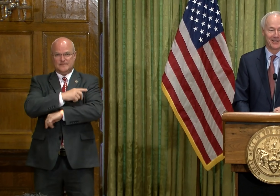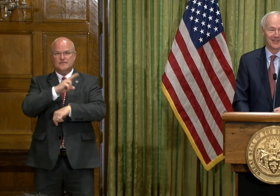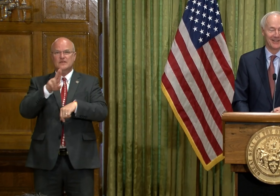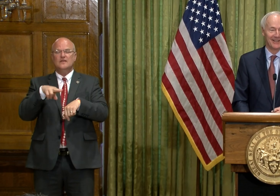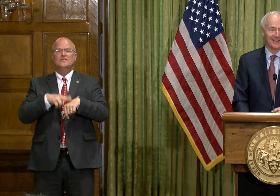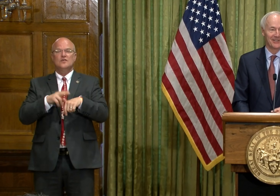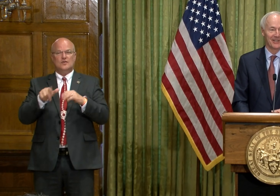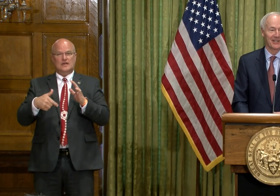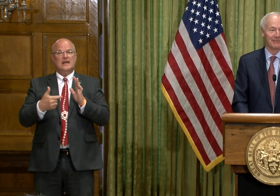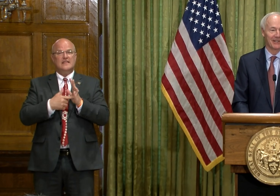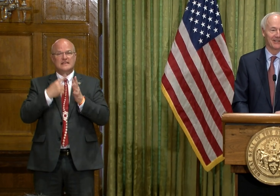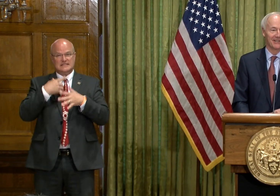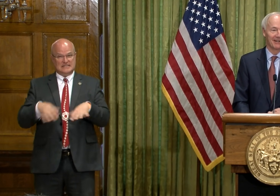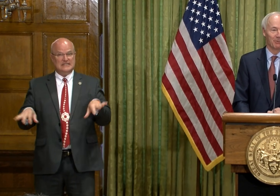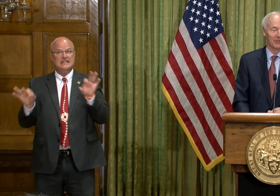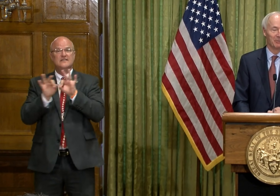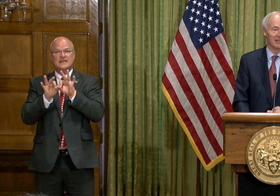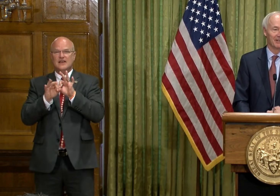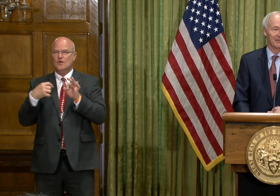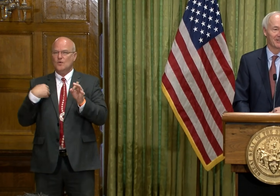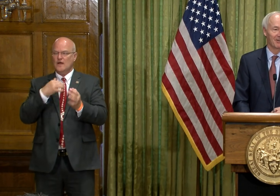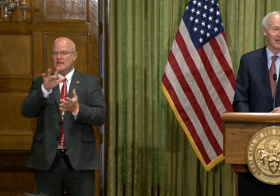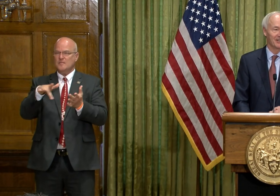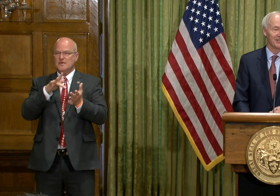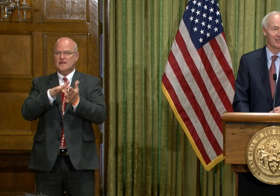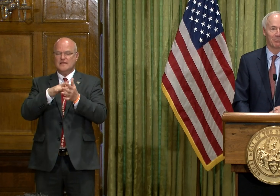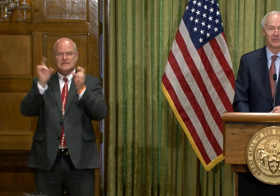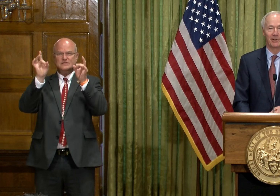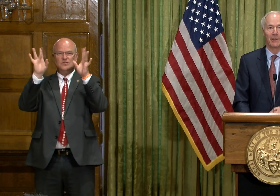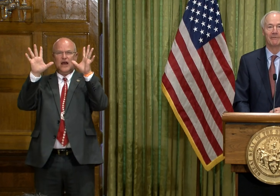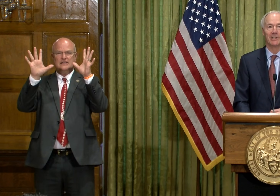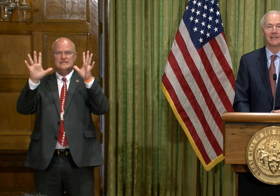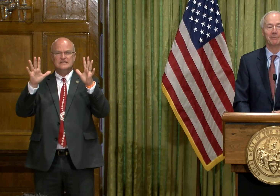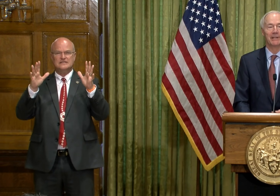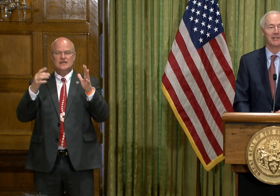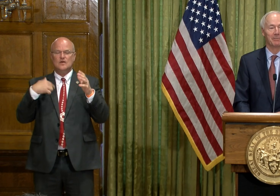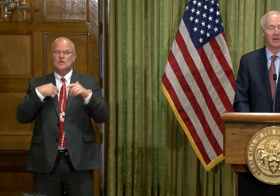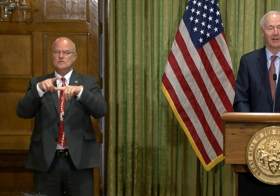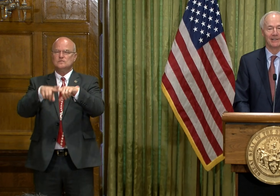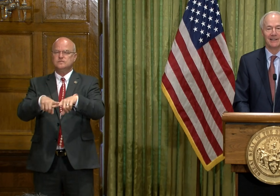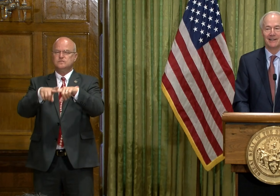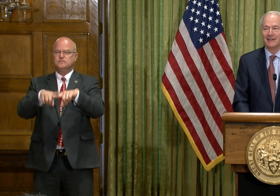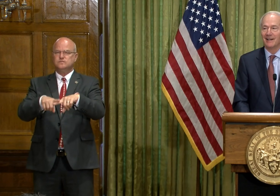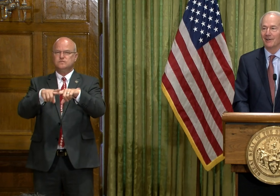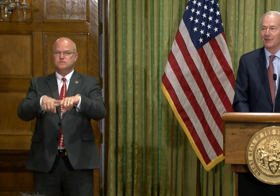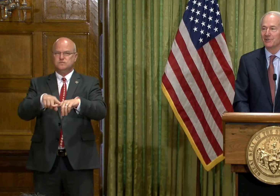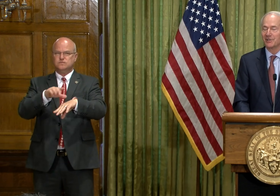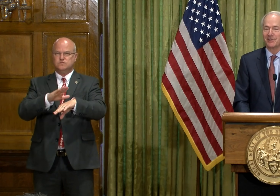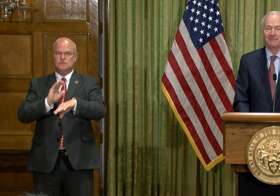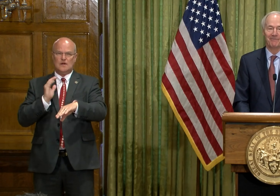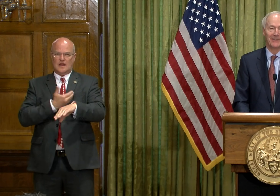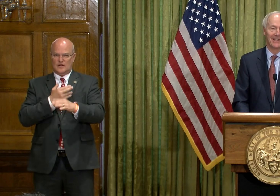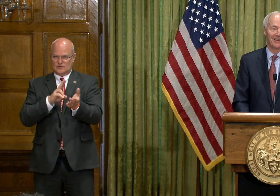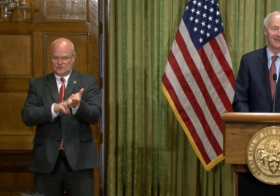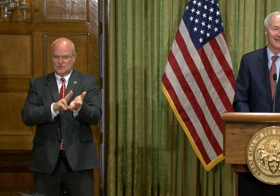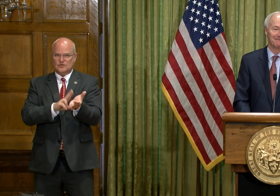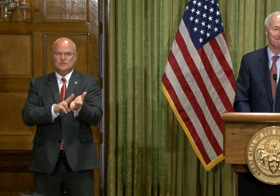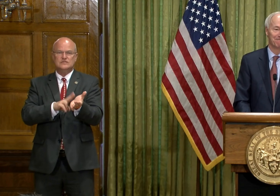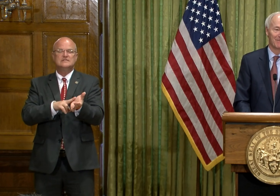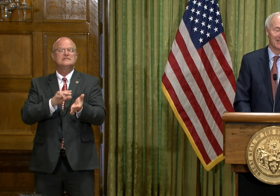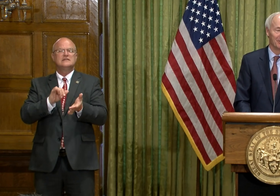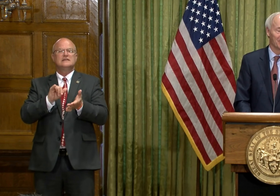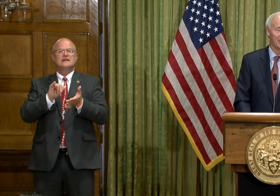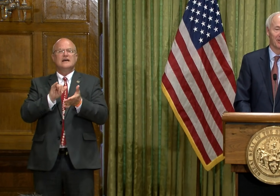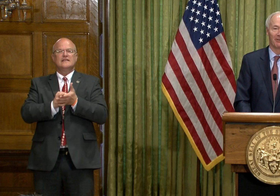this is significant that we're in the middle of this crisis, that we're so heavily dependent upon our nurses that